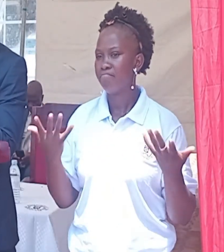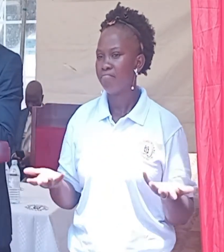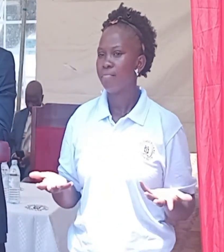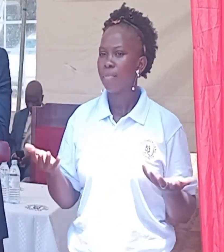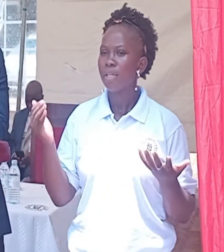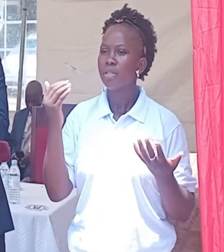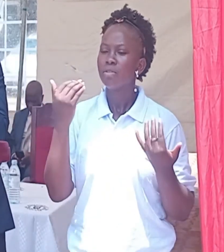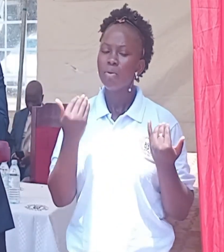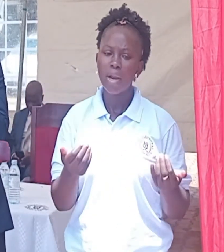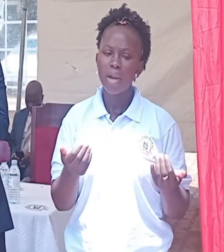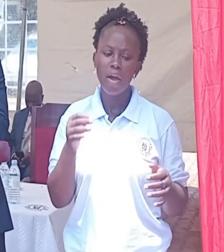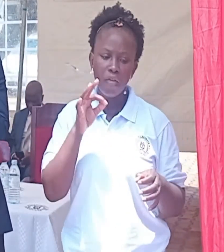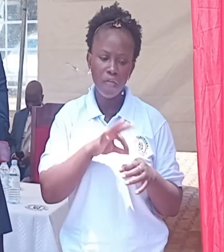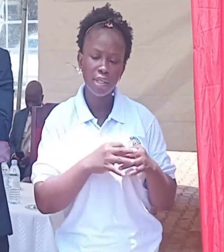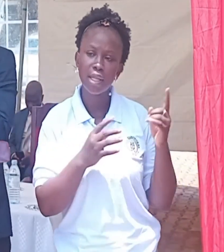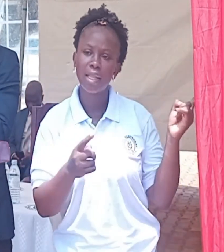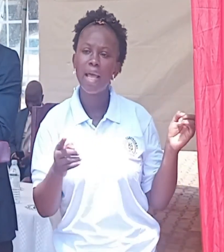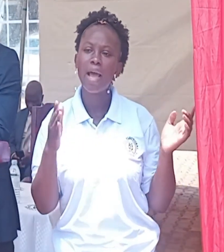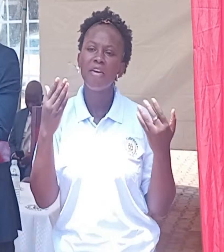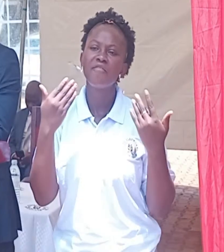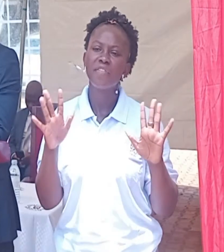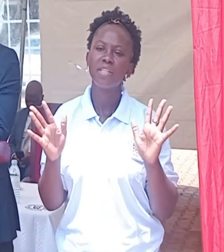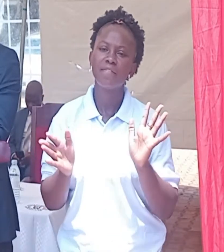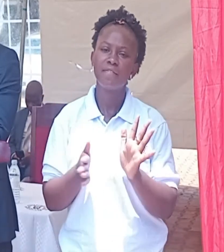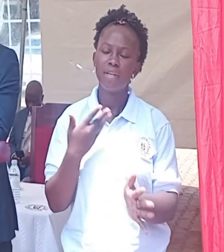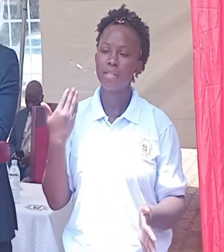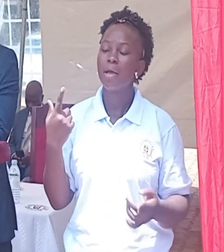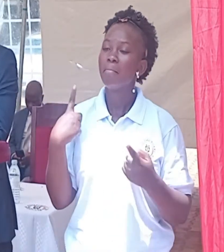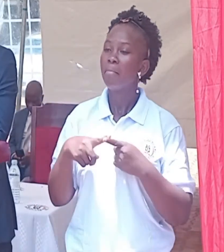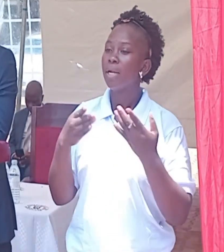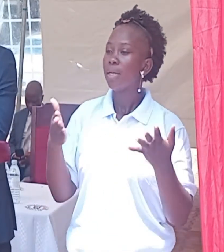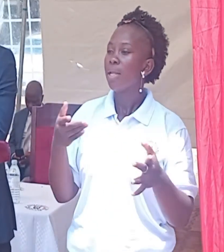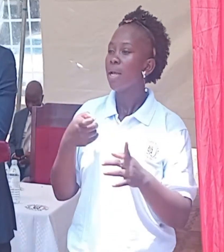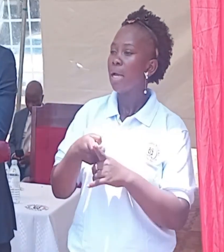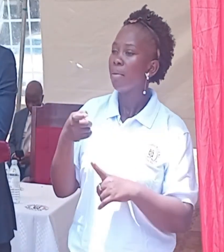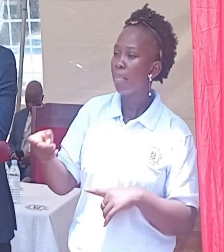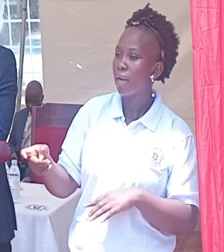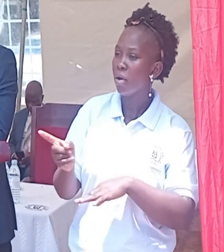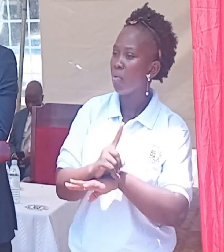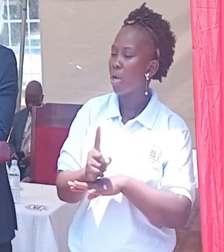Kati okulonda eyo kwekugwa mangu naye eno wano